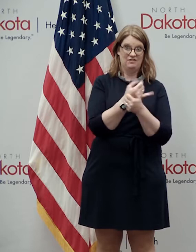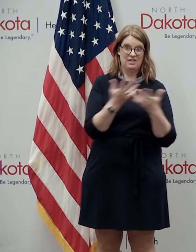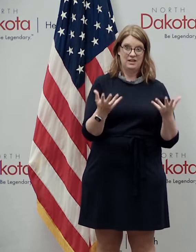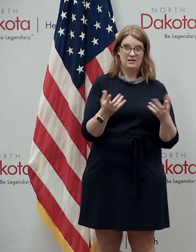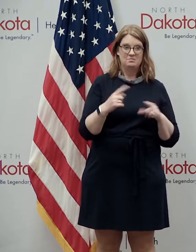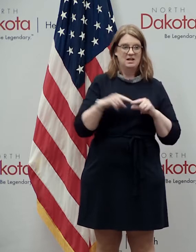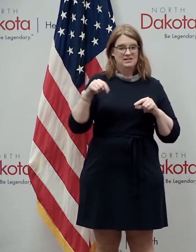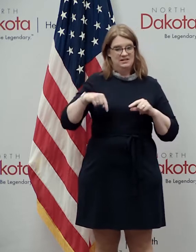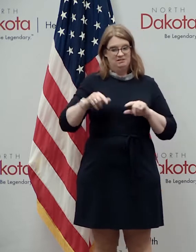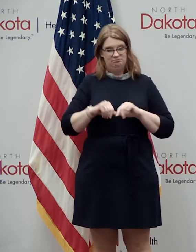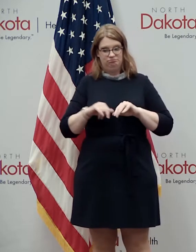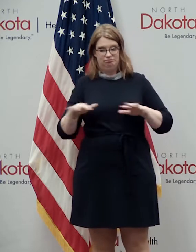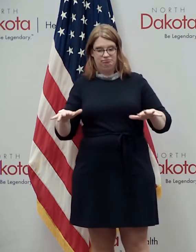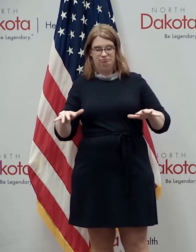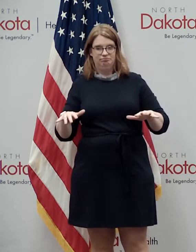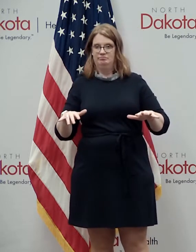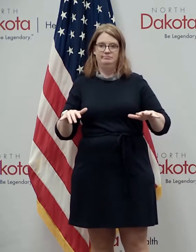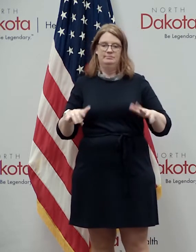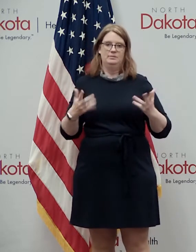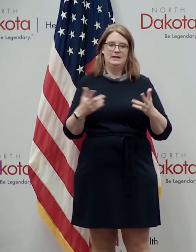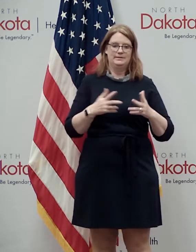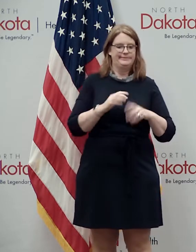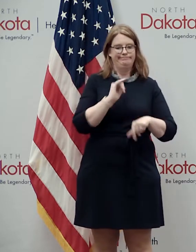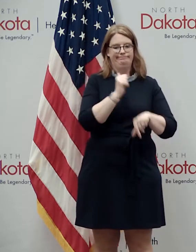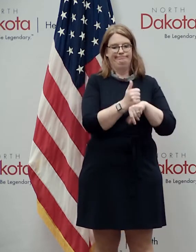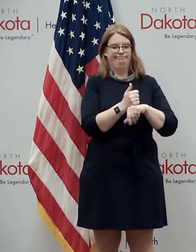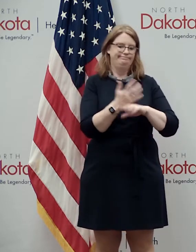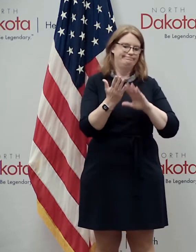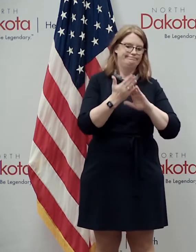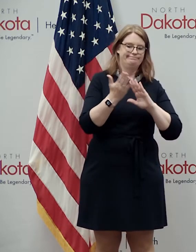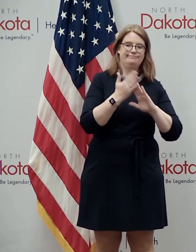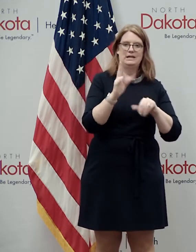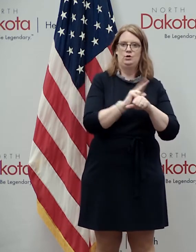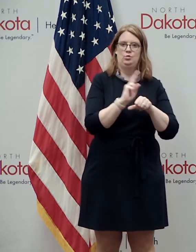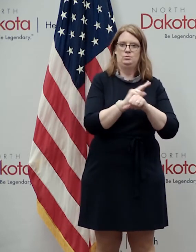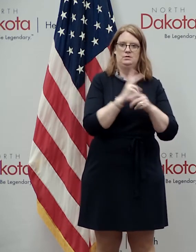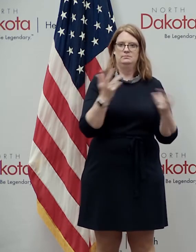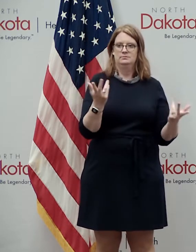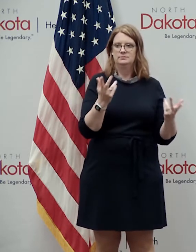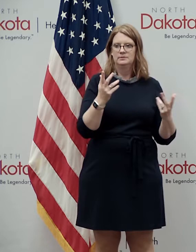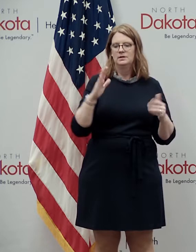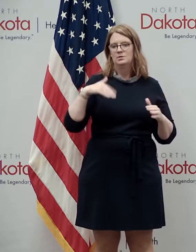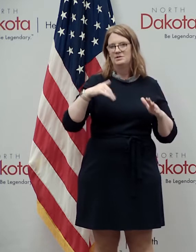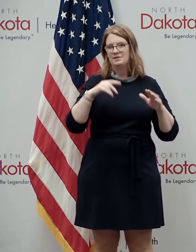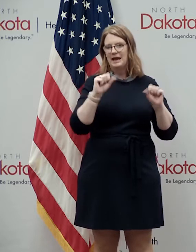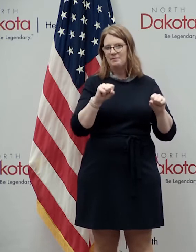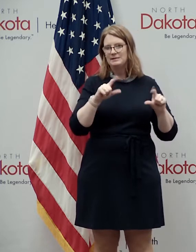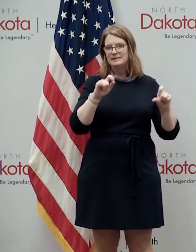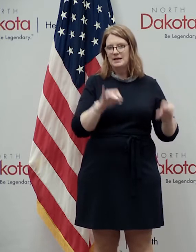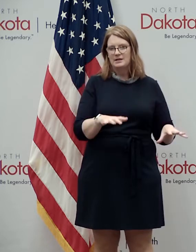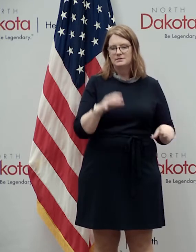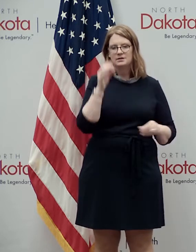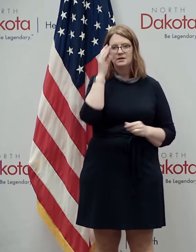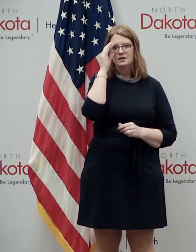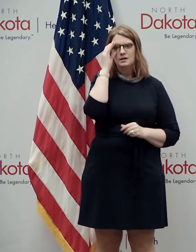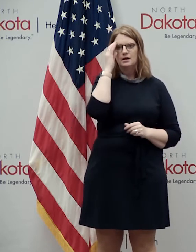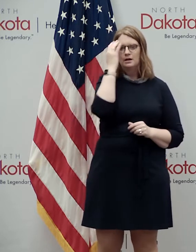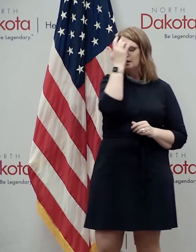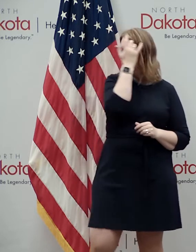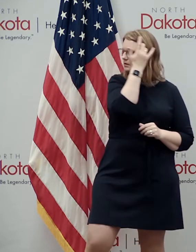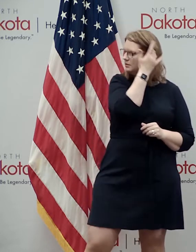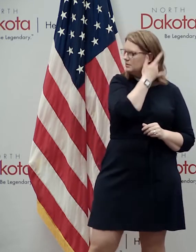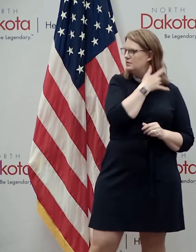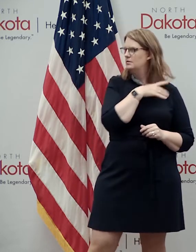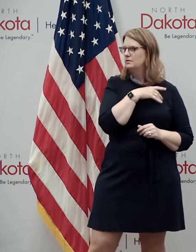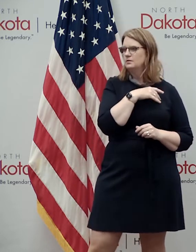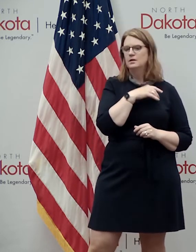we're in the middle of pandemic so we had to we had to build the stuff and use it without an opportunity to do any of the the testing of these systems but it also reflects the fact that in the